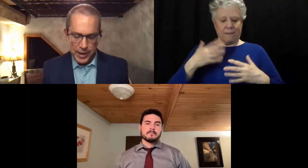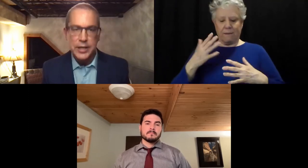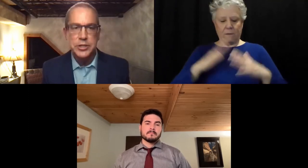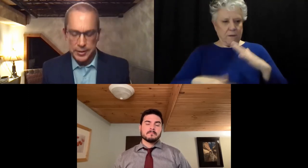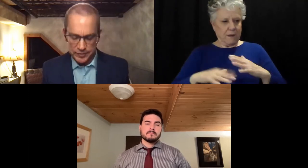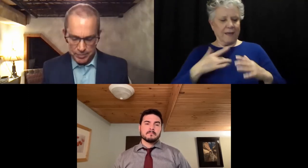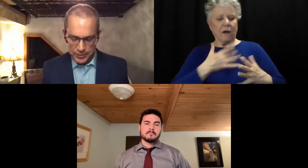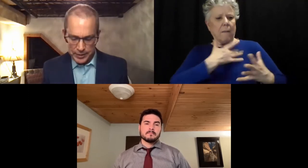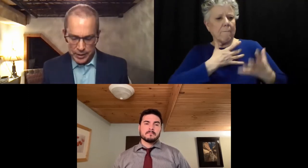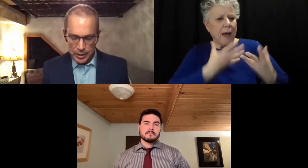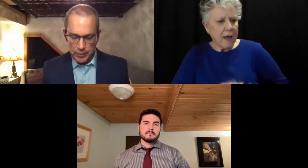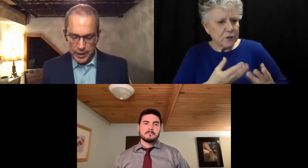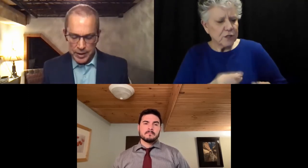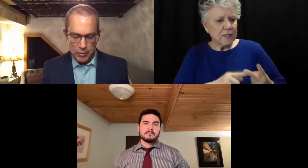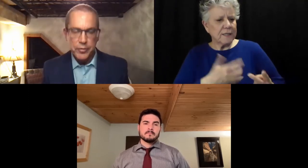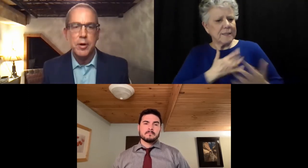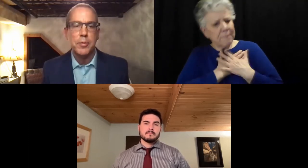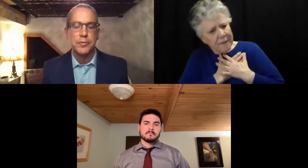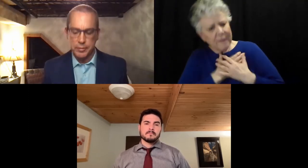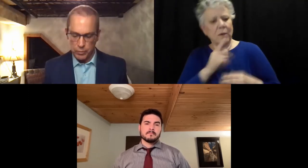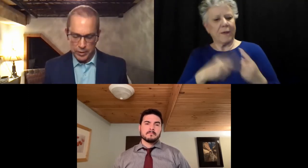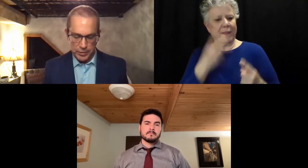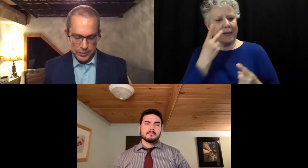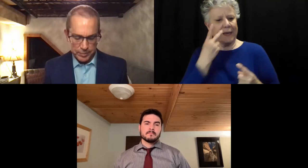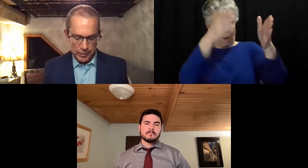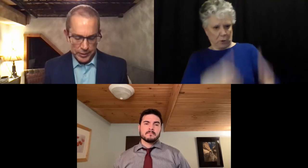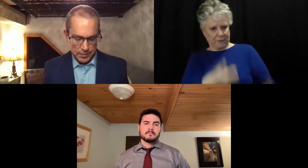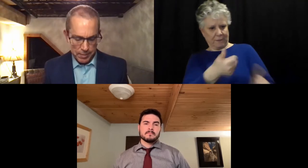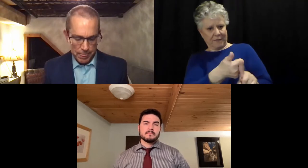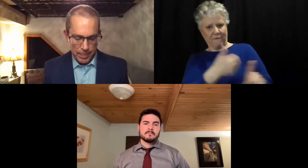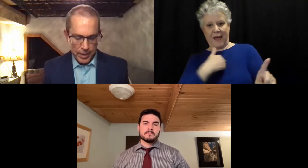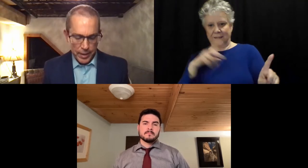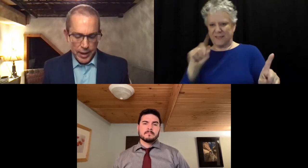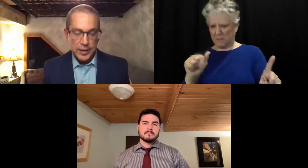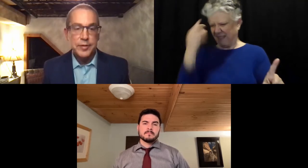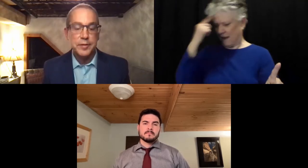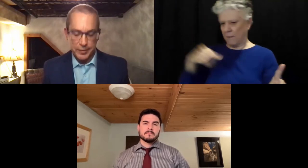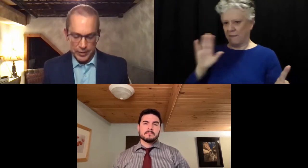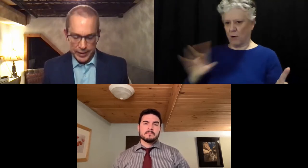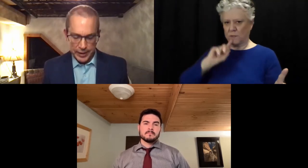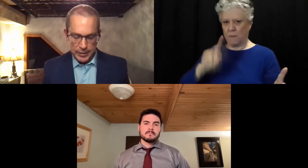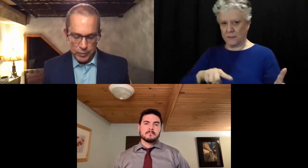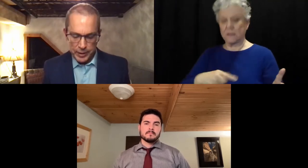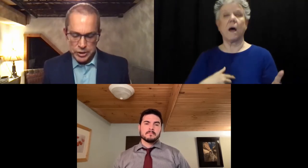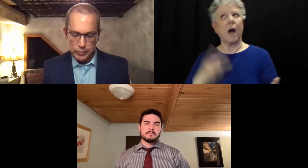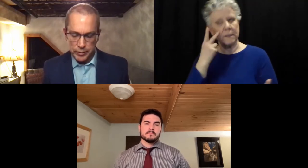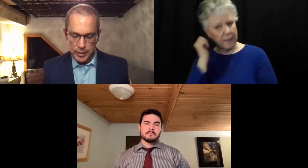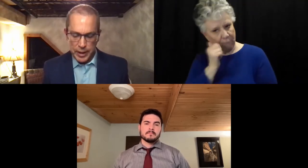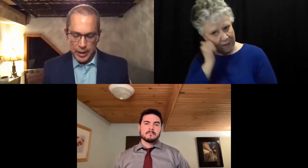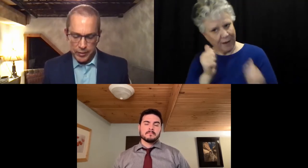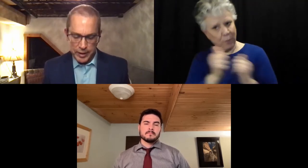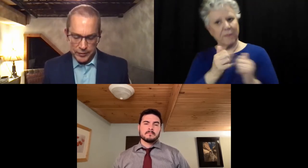by compassion and sympathy when they encounter a person with a disability. I see this every day with my